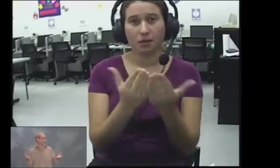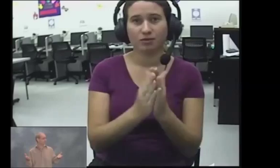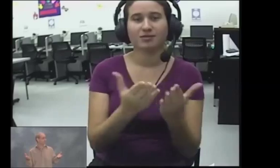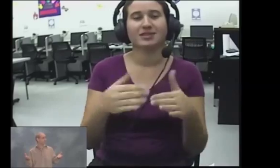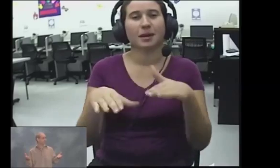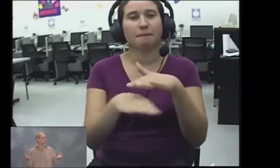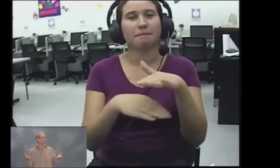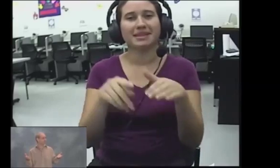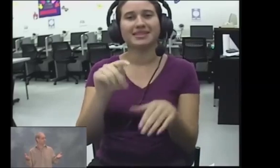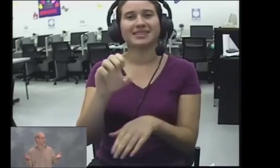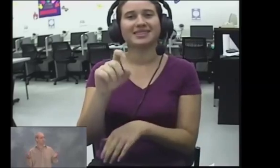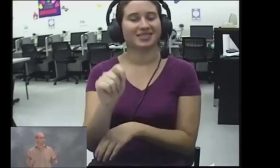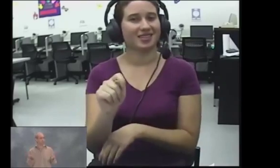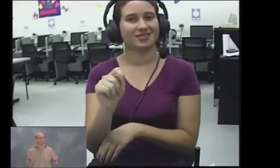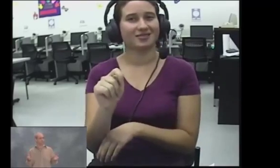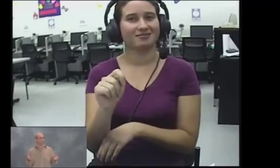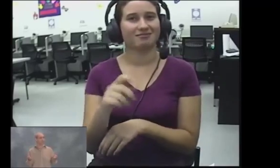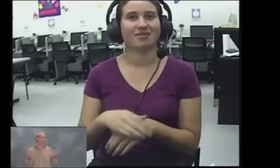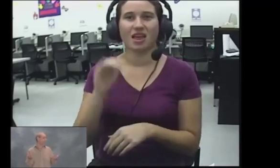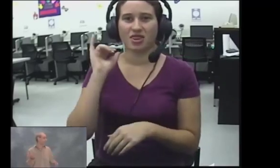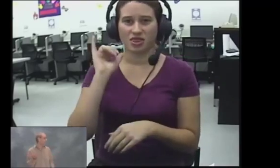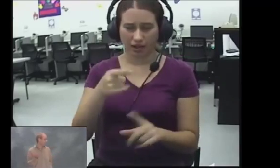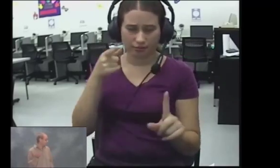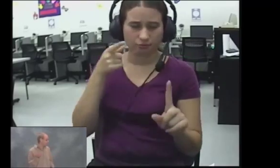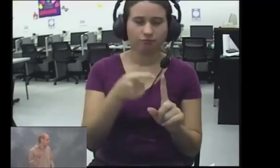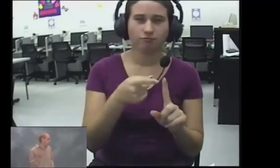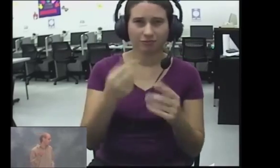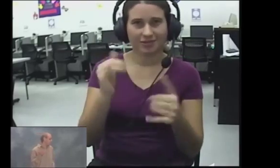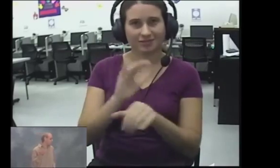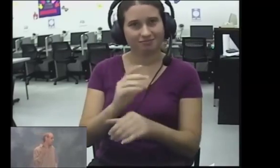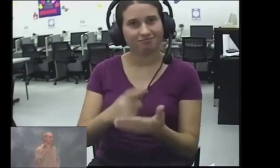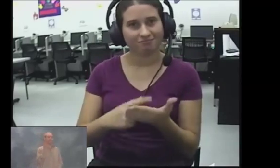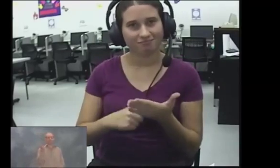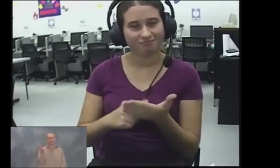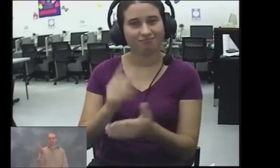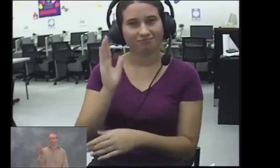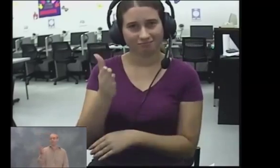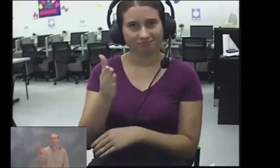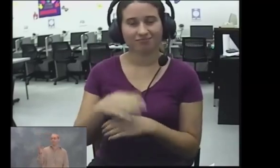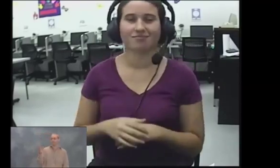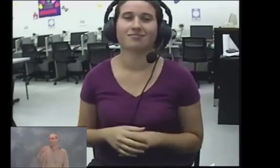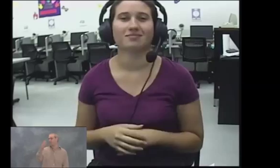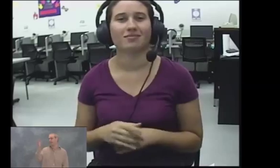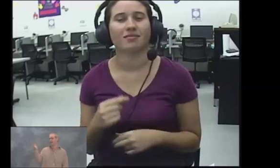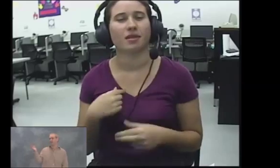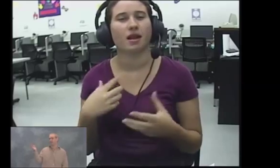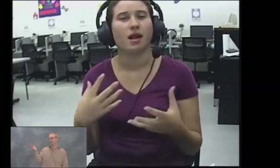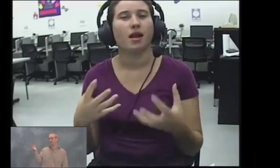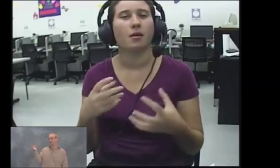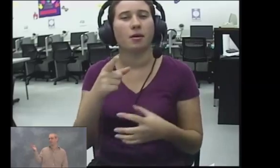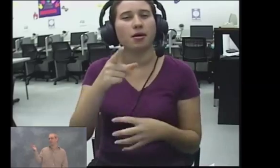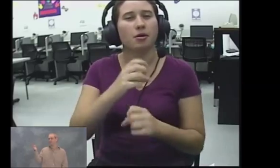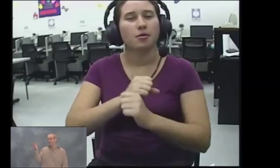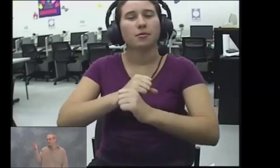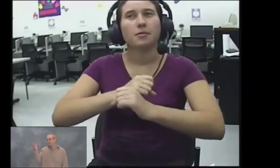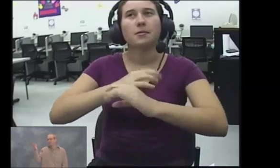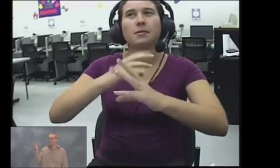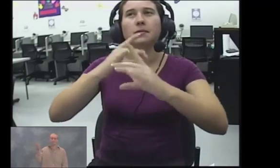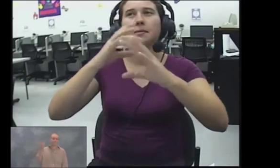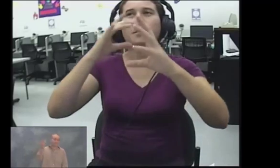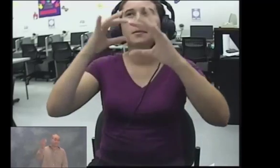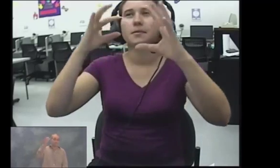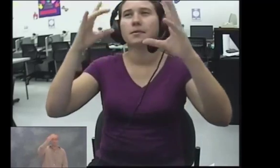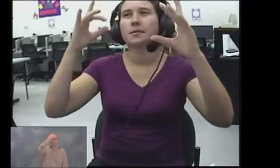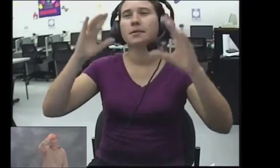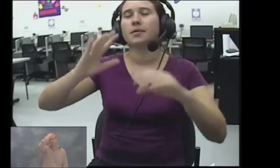textbook of AA. That's what we're here to talk about. Now, hypothetically, let me take you back to,